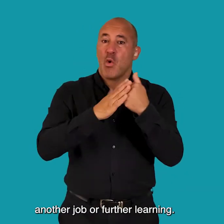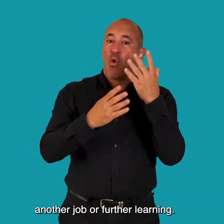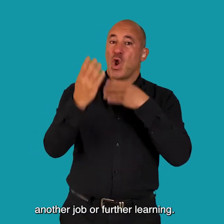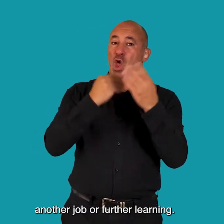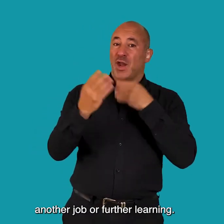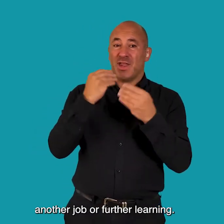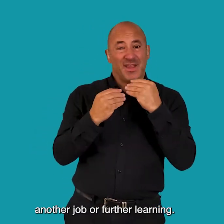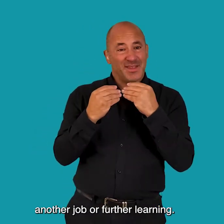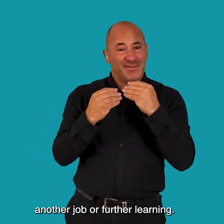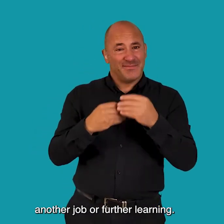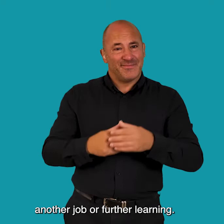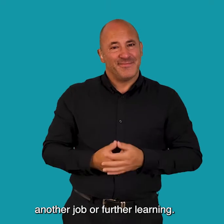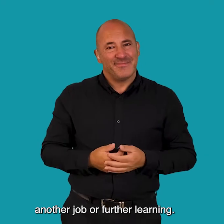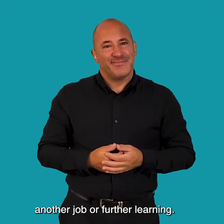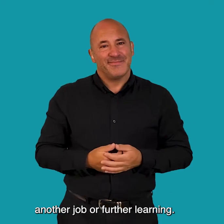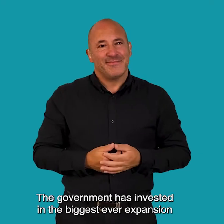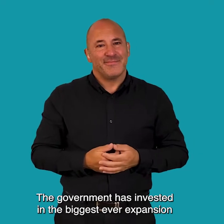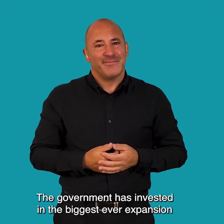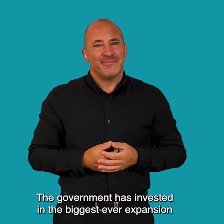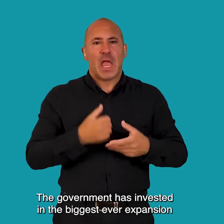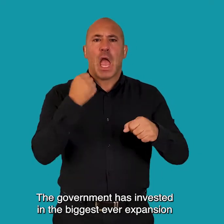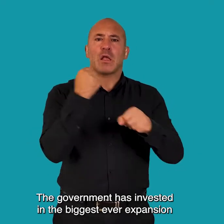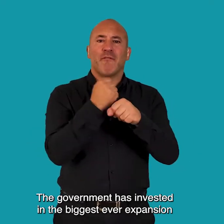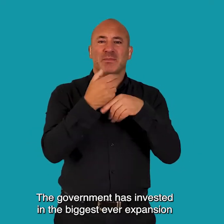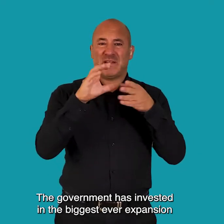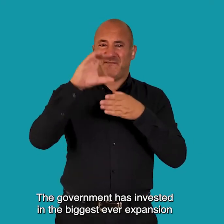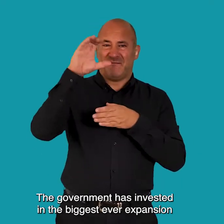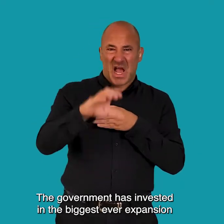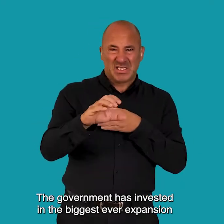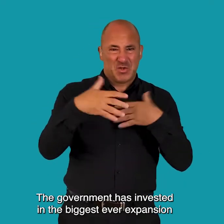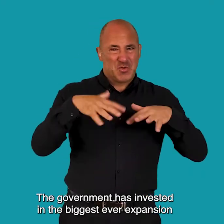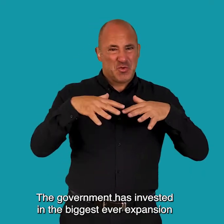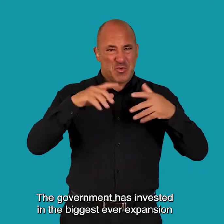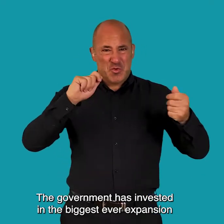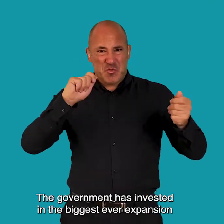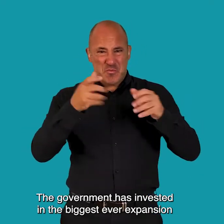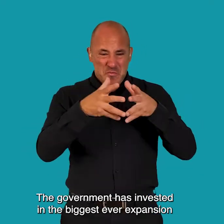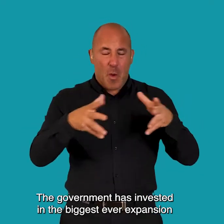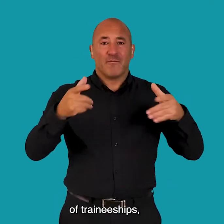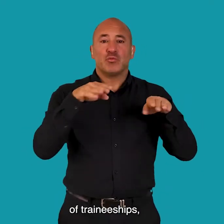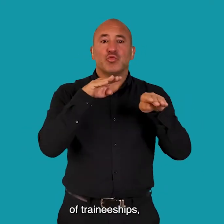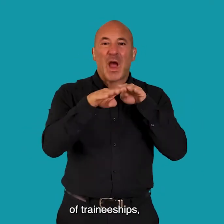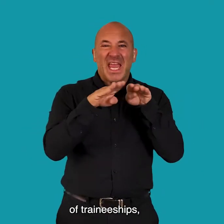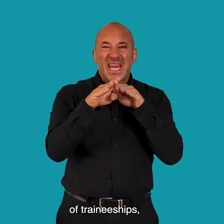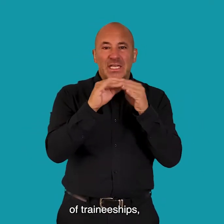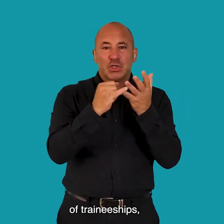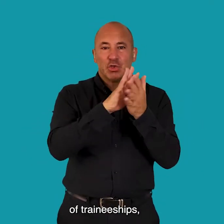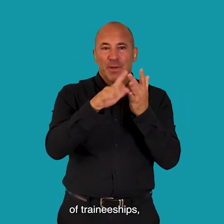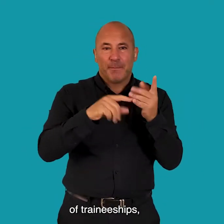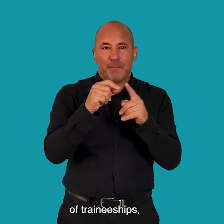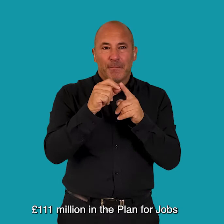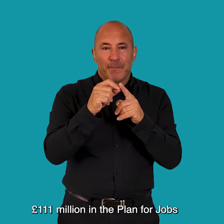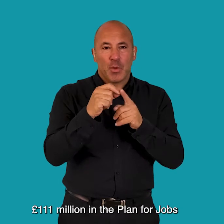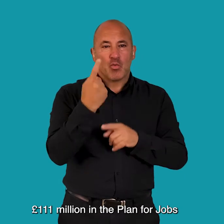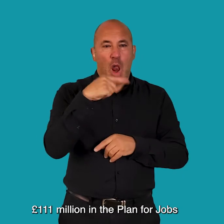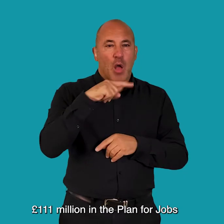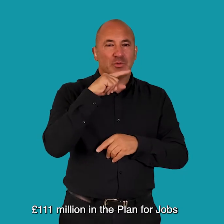further learning. The government has invested in the biggest ever expansion of traineeships, £111